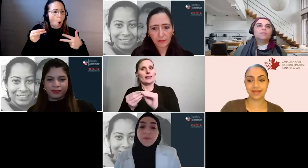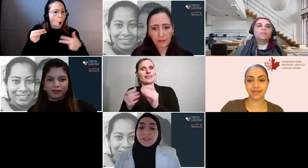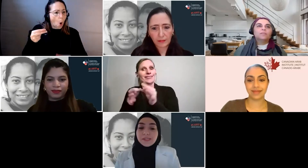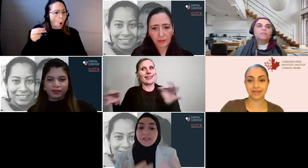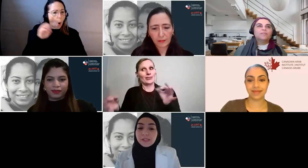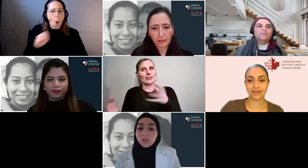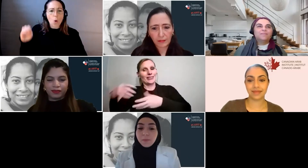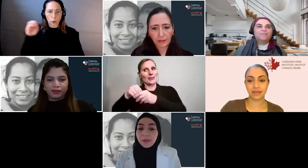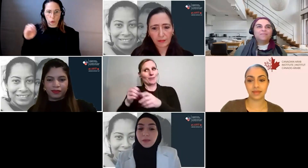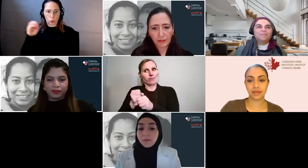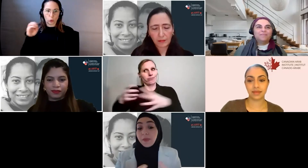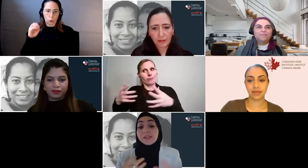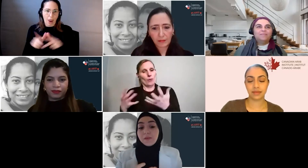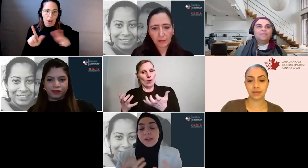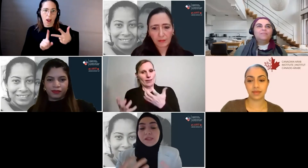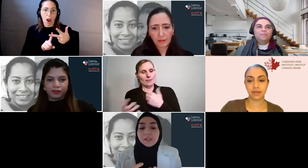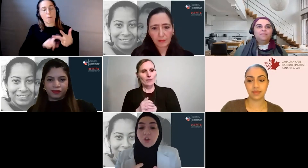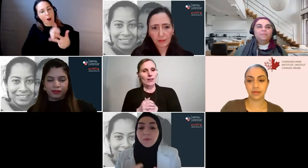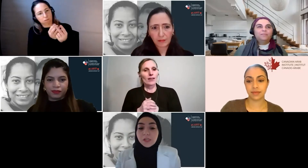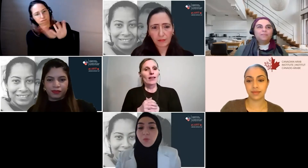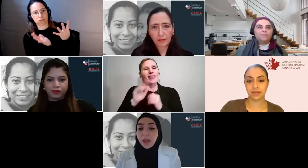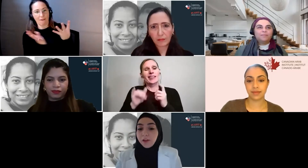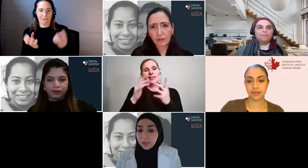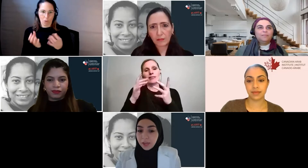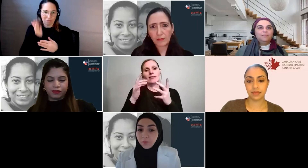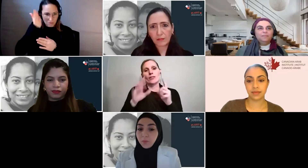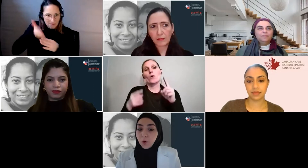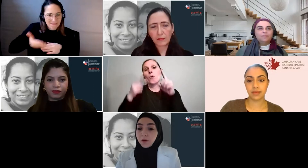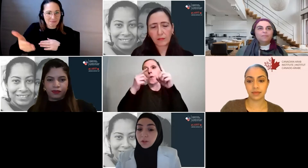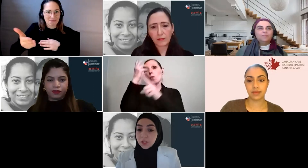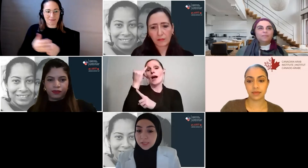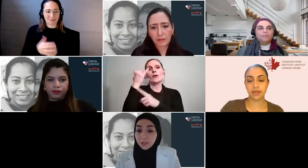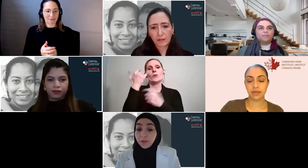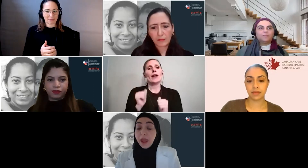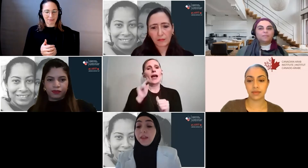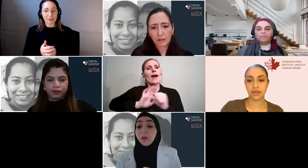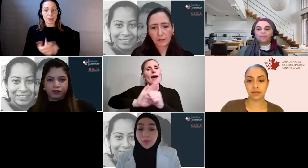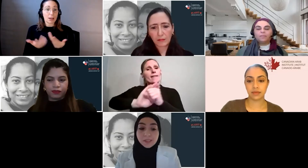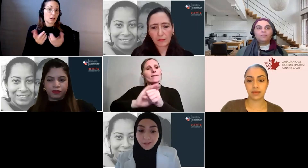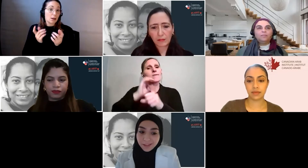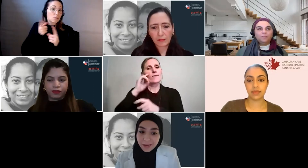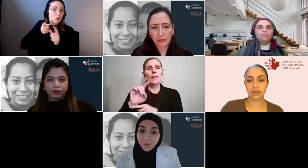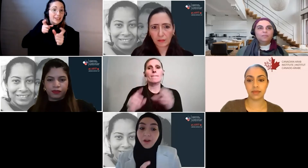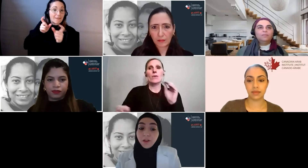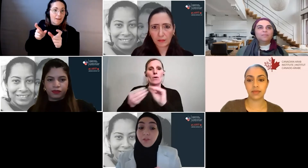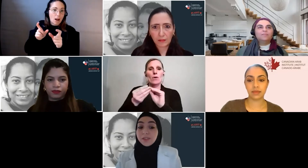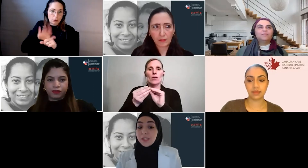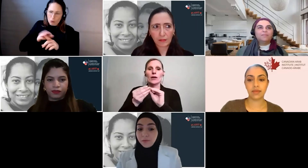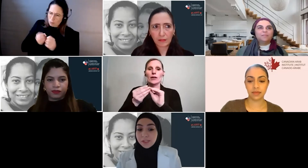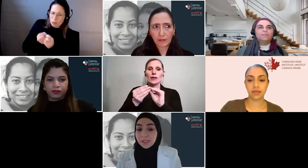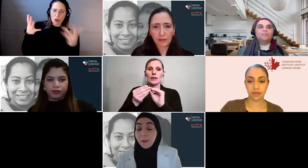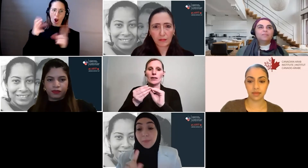So this is the essential, that's essentially because we advocate for more culturally sensitive and linguistically